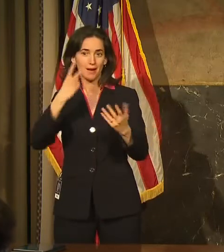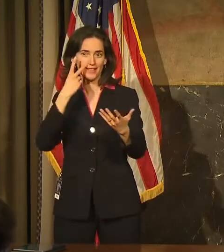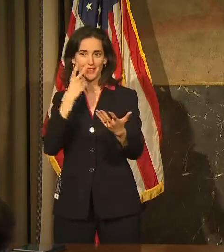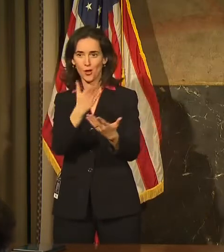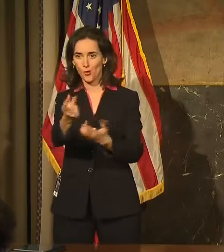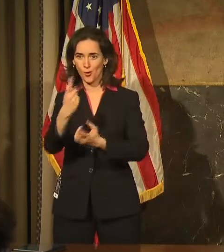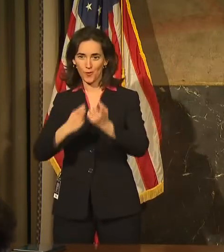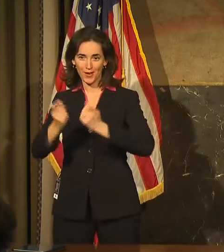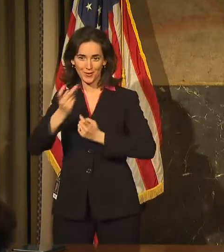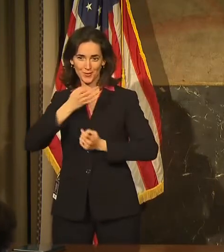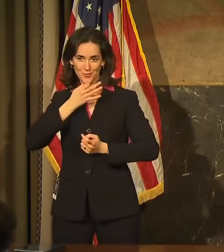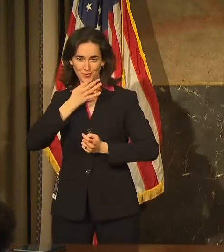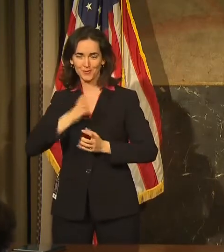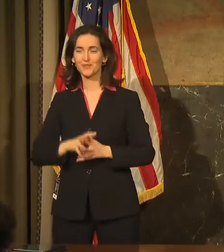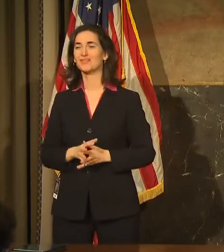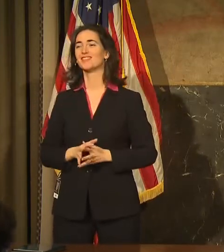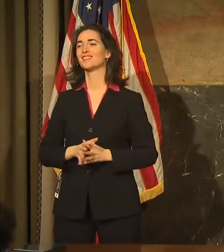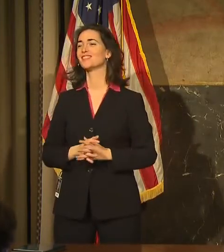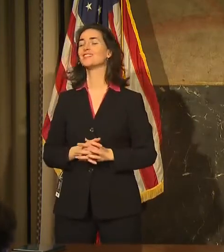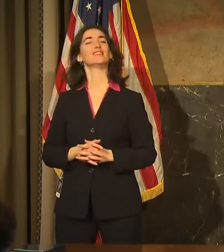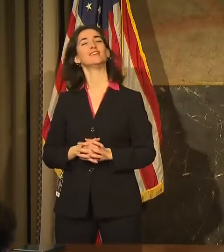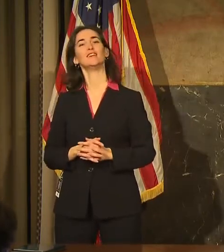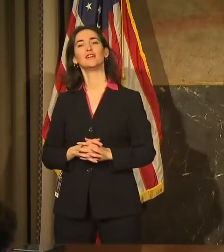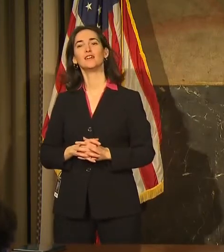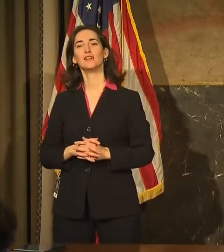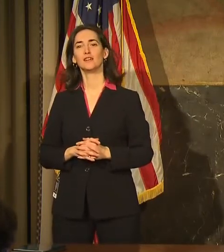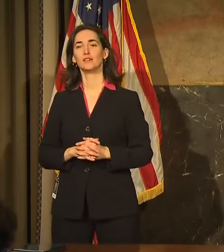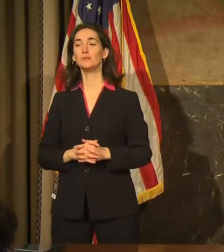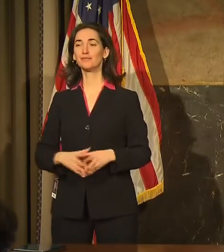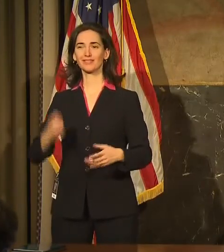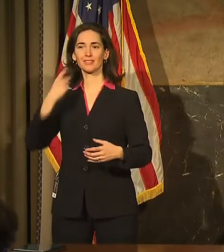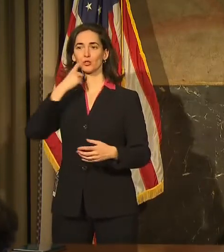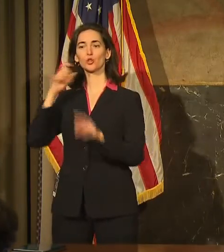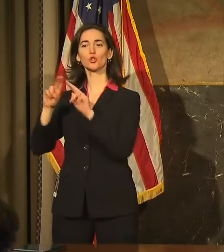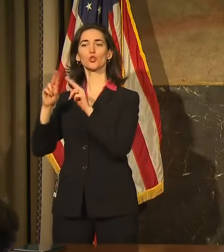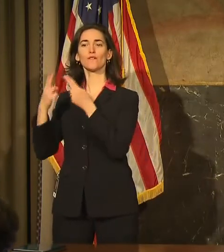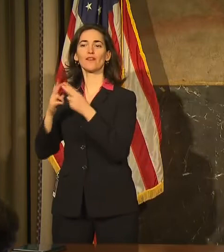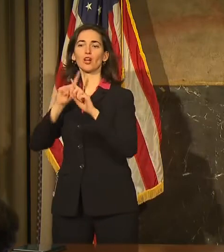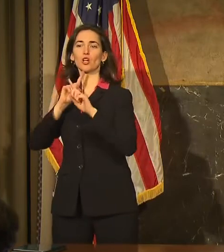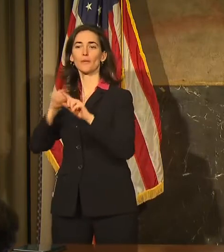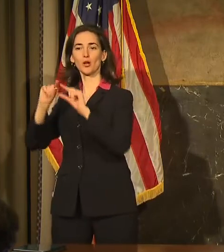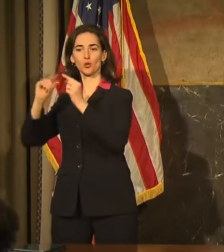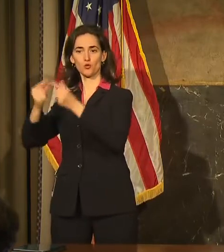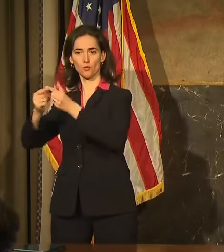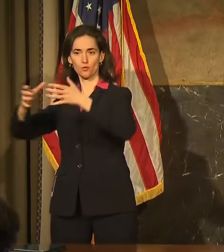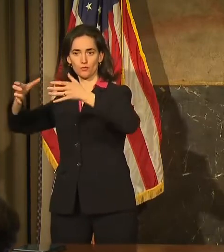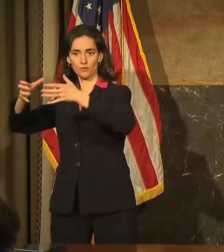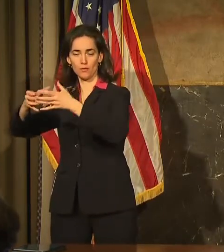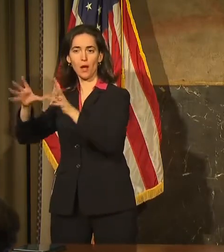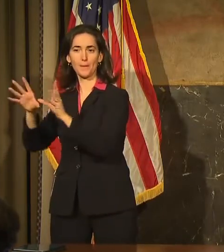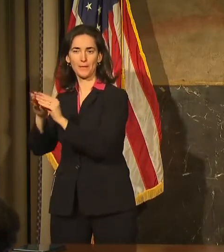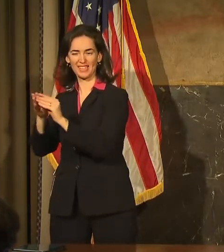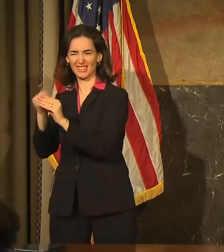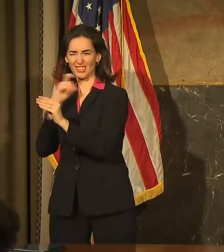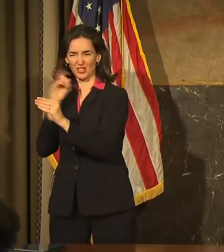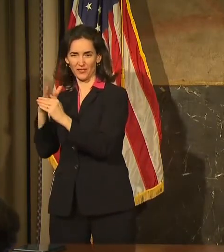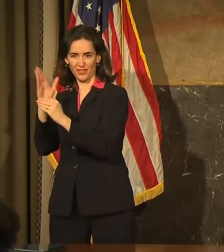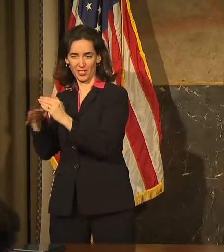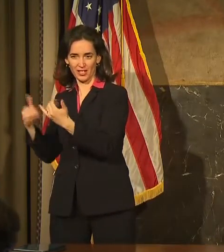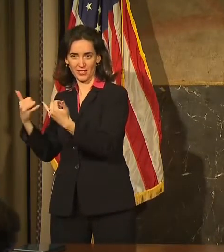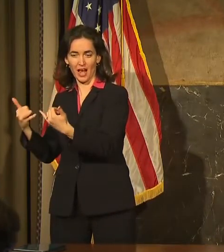minutes. We did just complete a unified command group meeting on both COVID and the